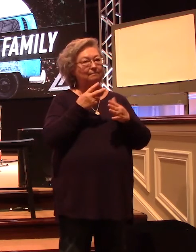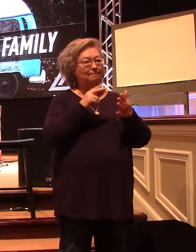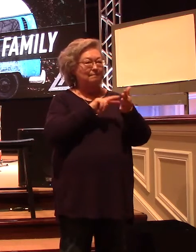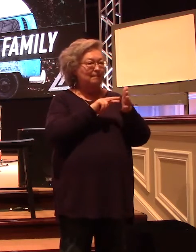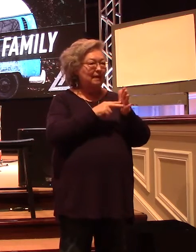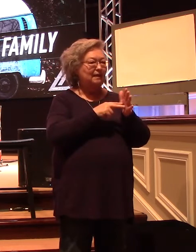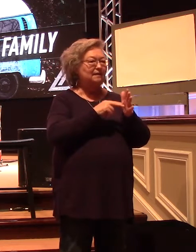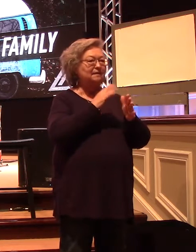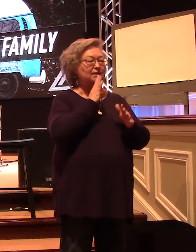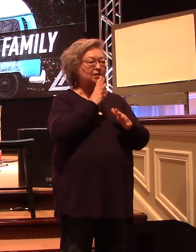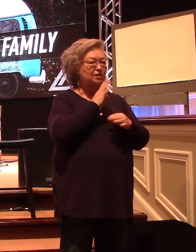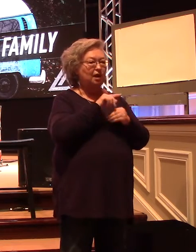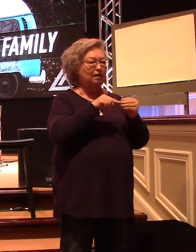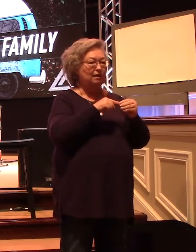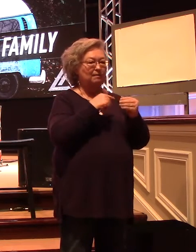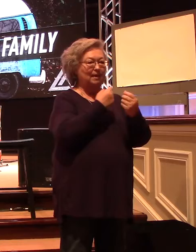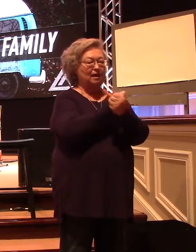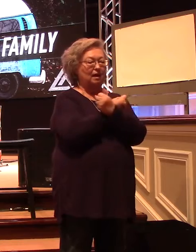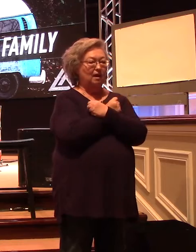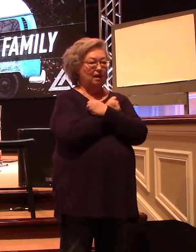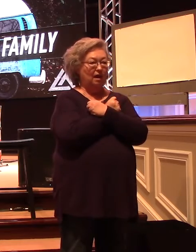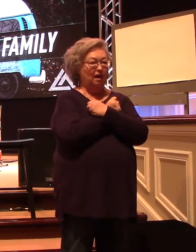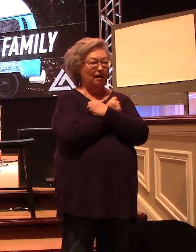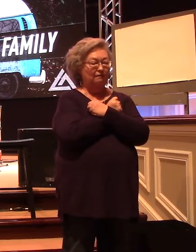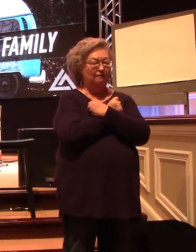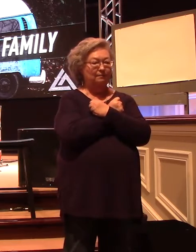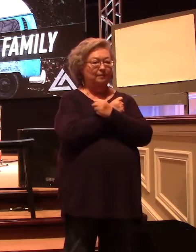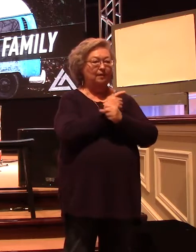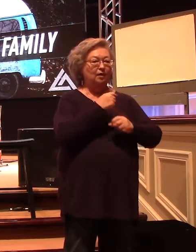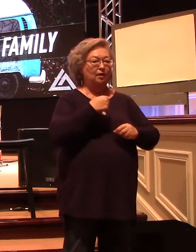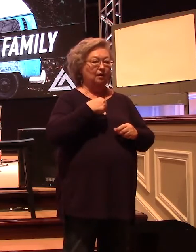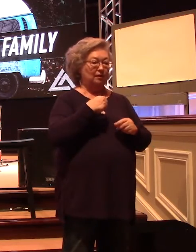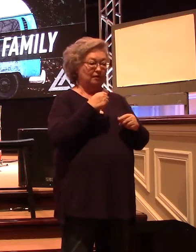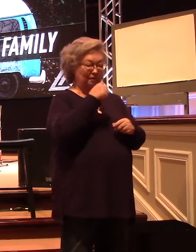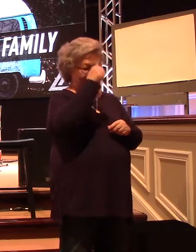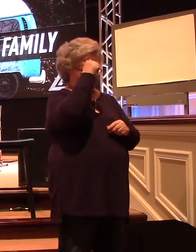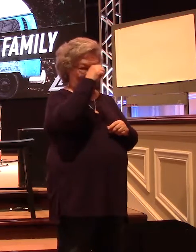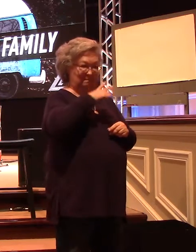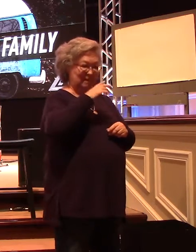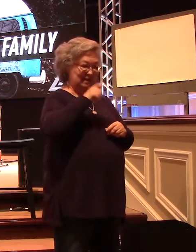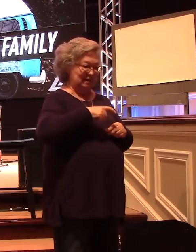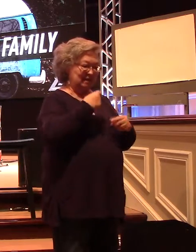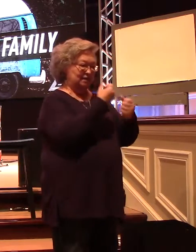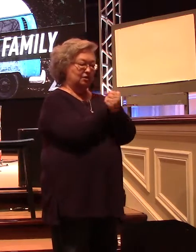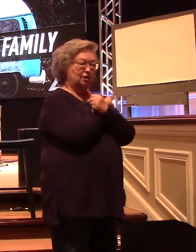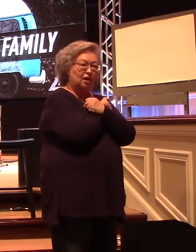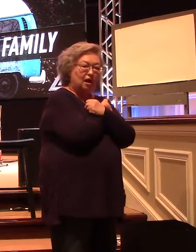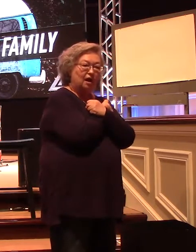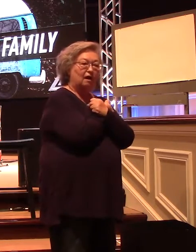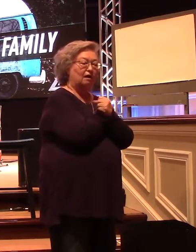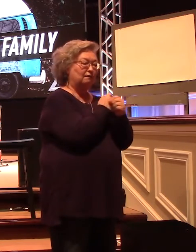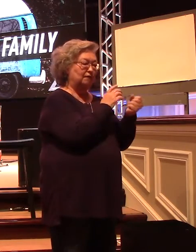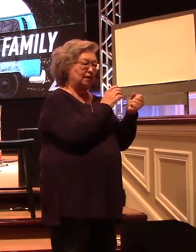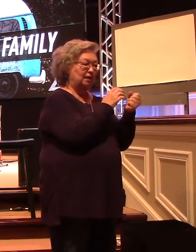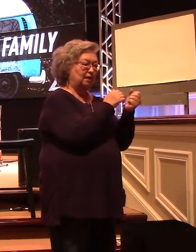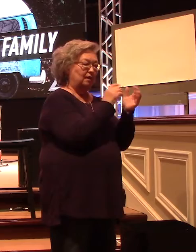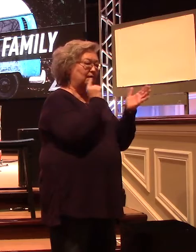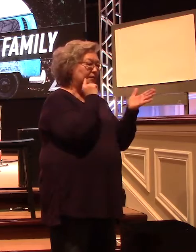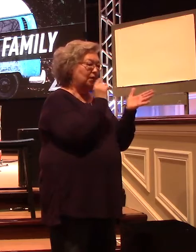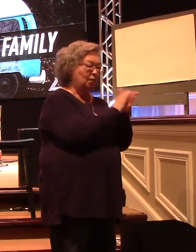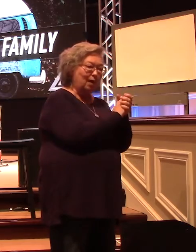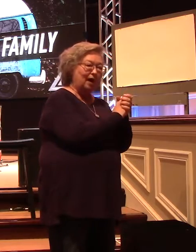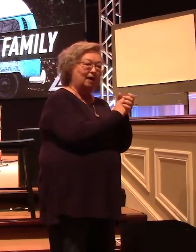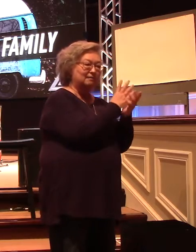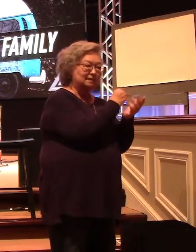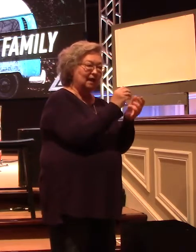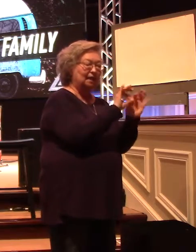on Monday. What does it look like for us to love our wives, to love our families the way Jesus did, to lay down